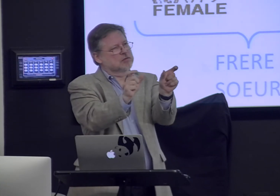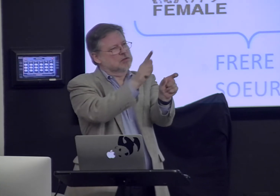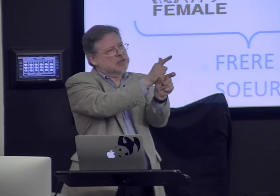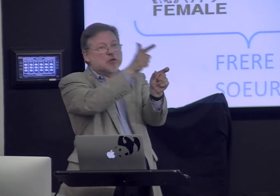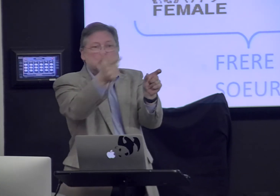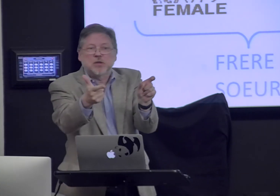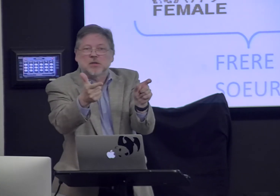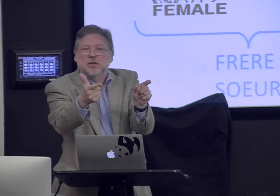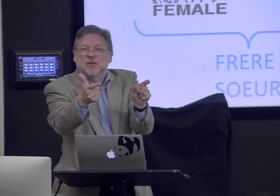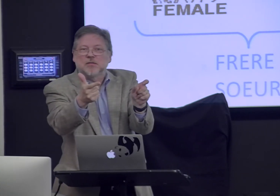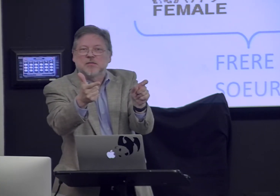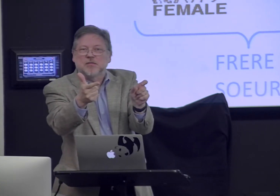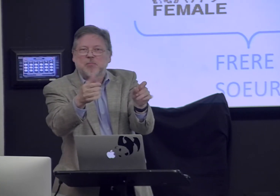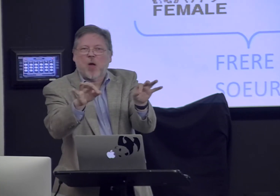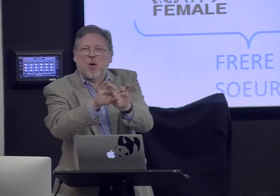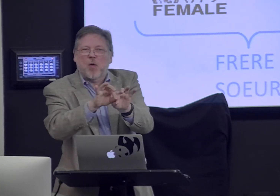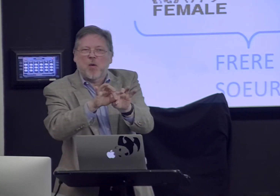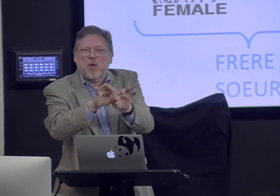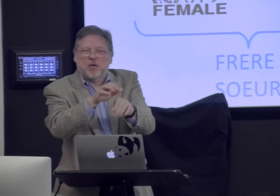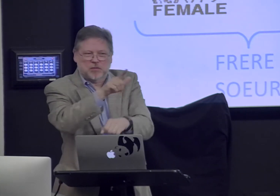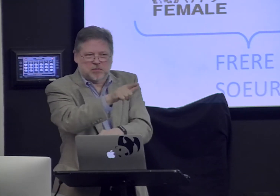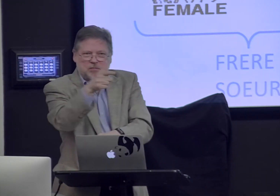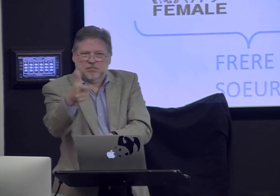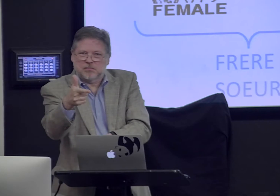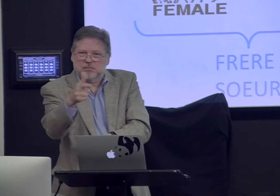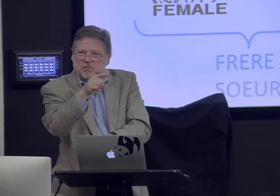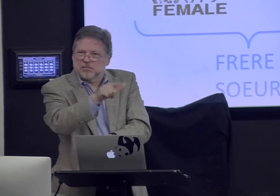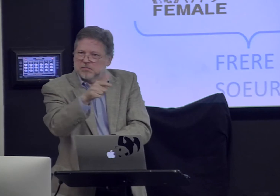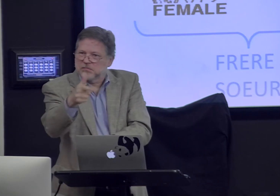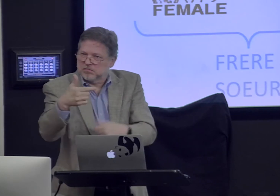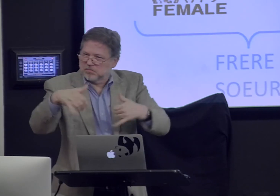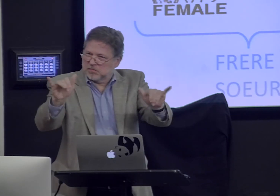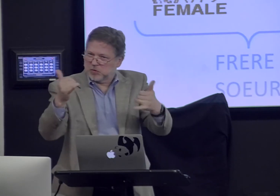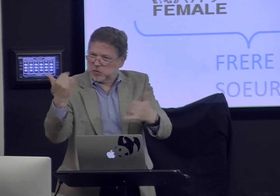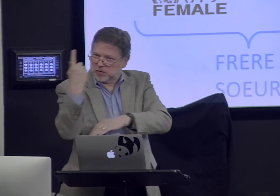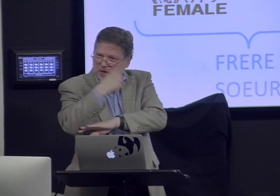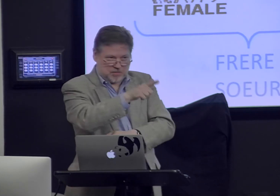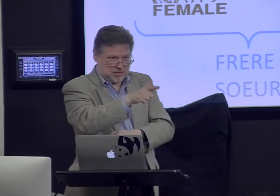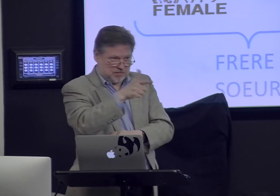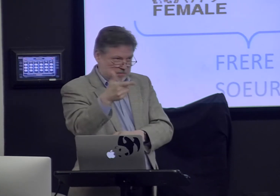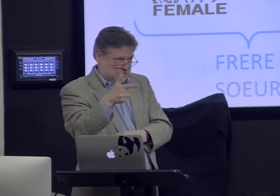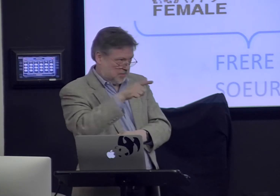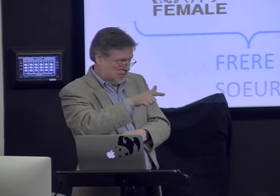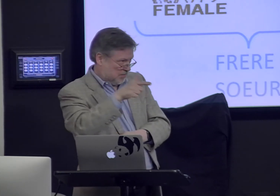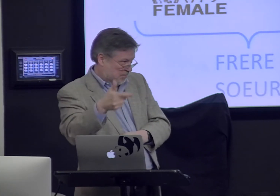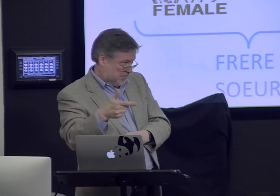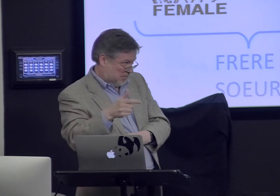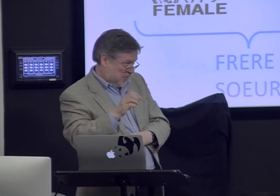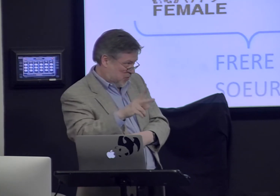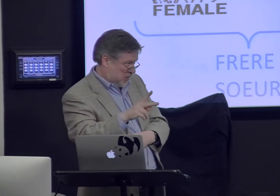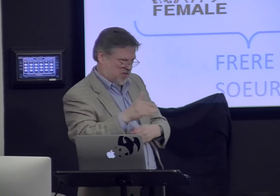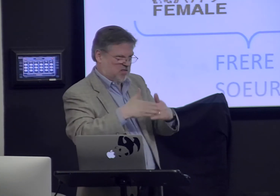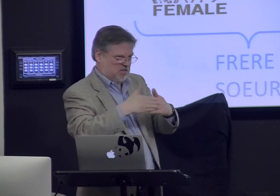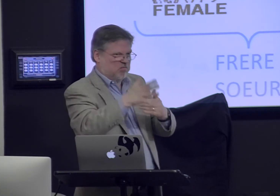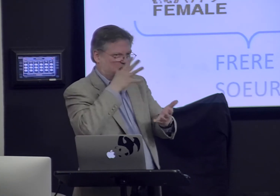a compound. Now, mind you, the sequence of starting out with the gender marker and then referring to the kinship is